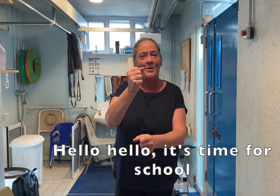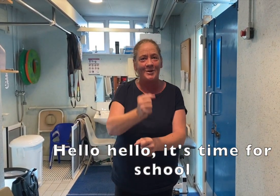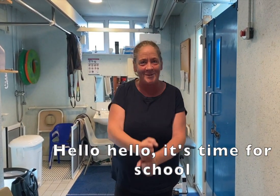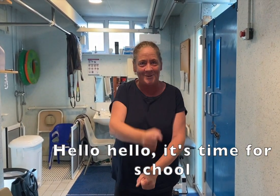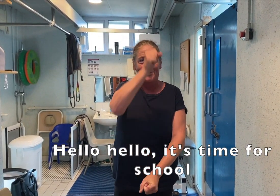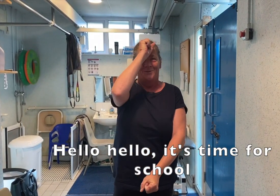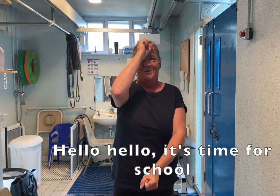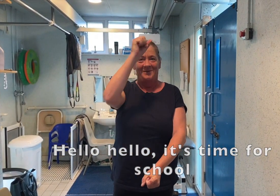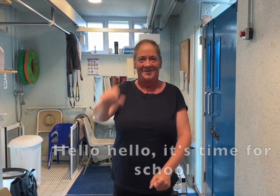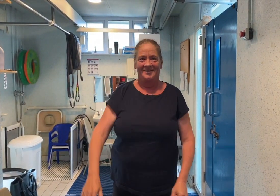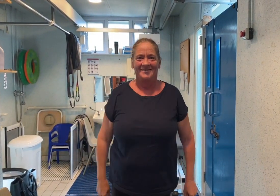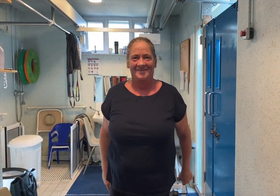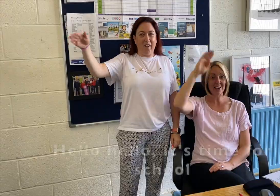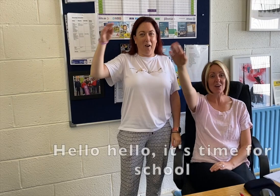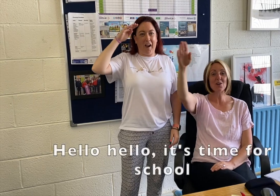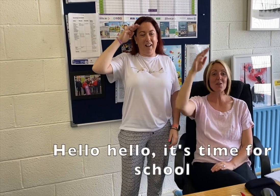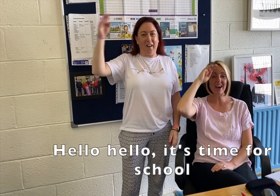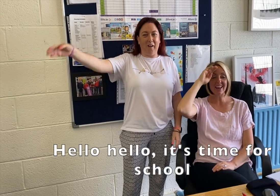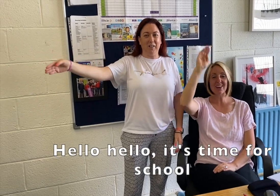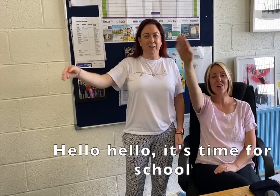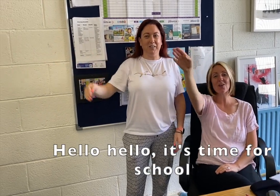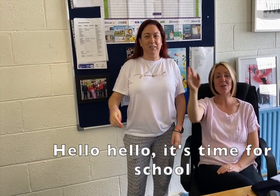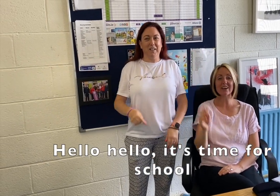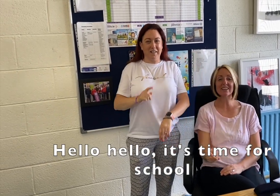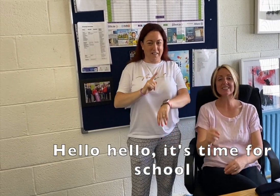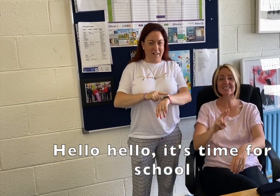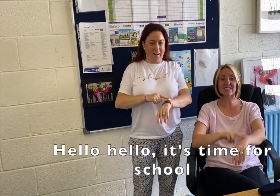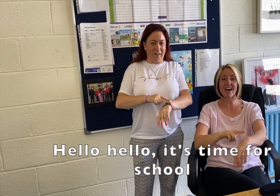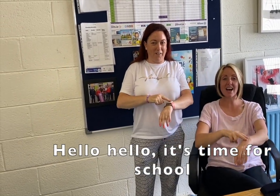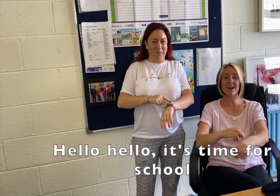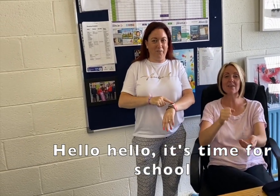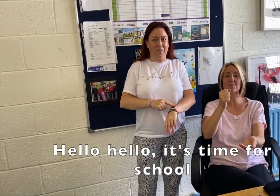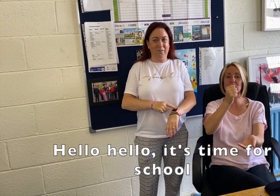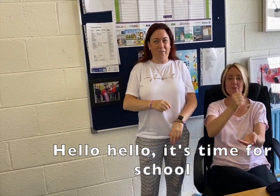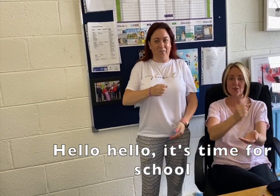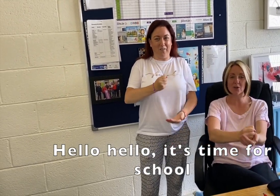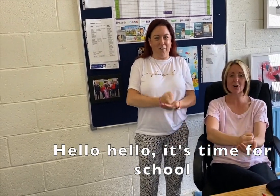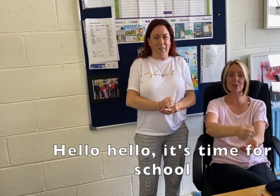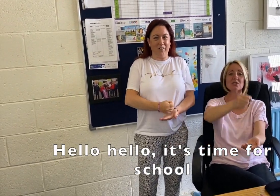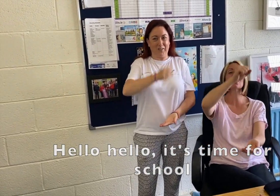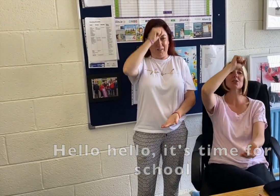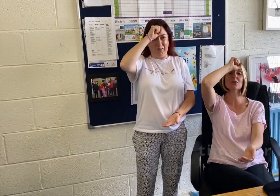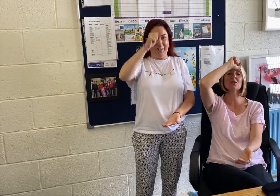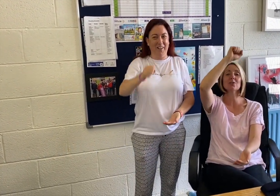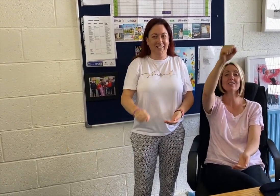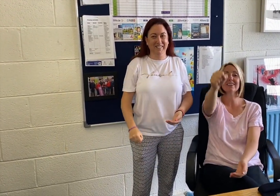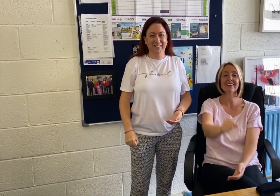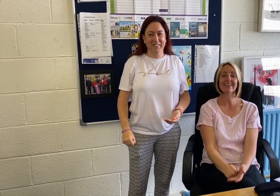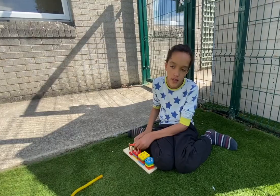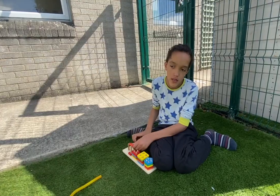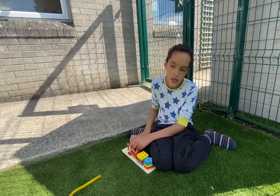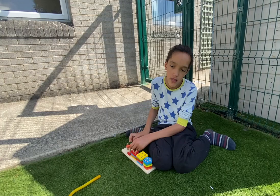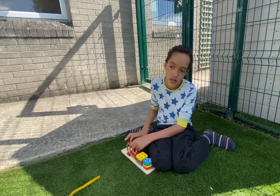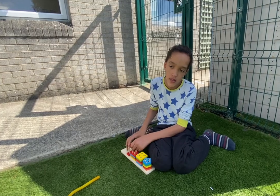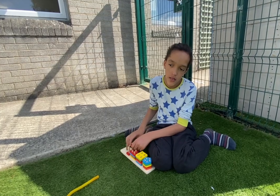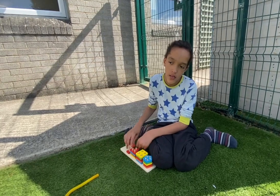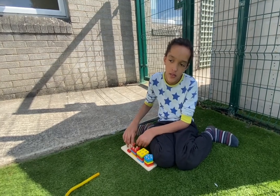for school. Hello, hello, it's time for school.